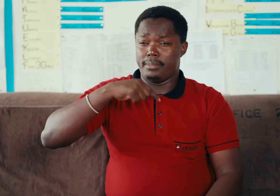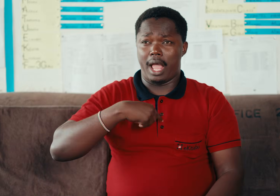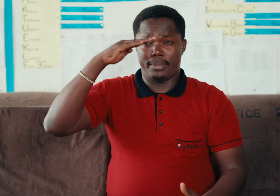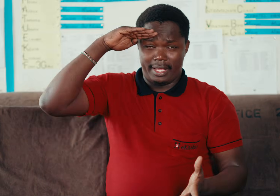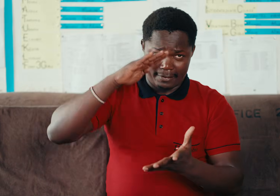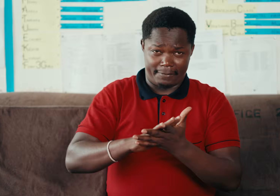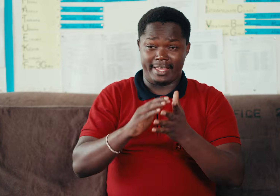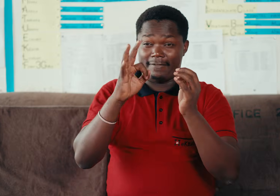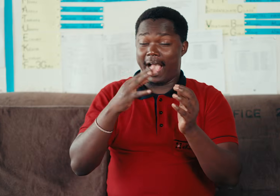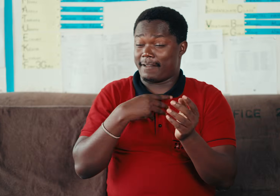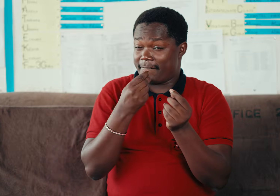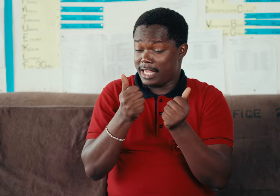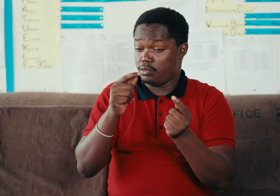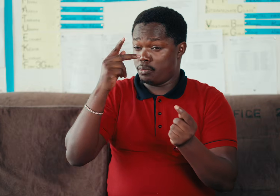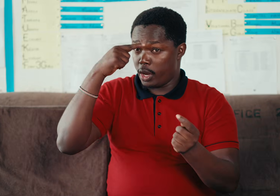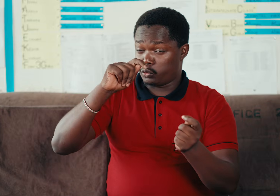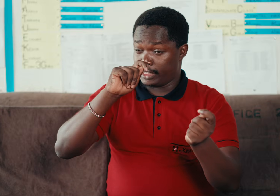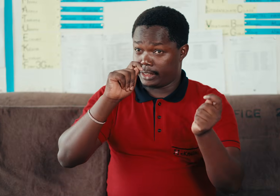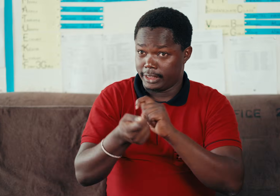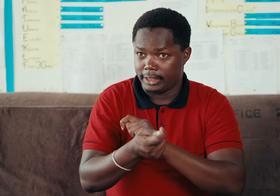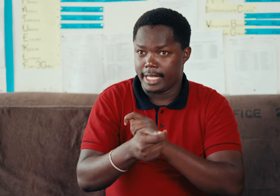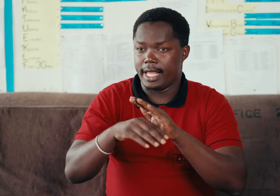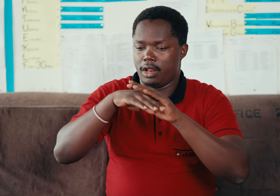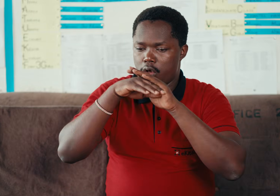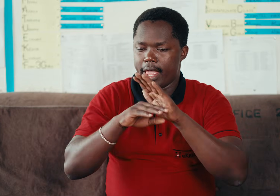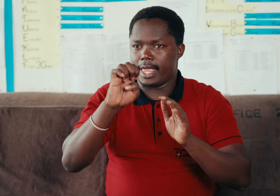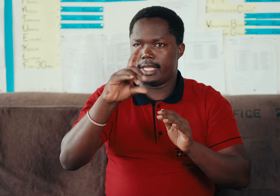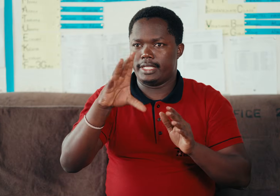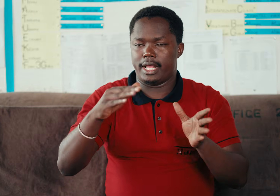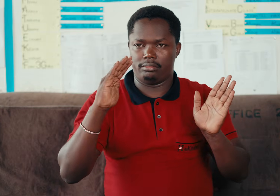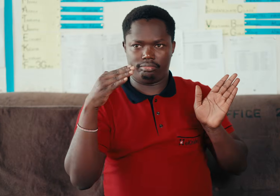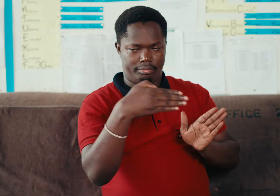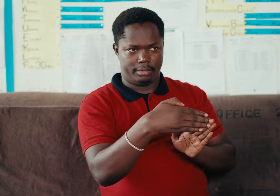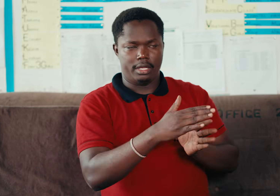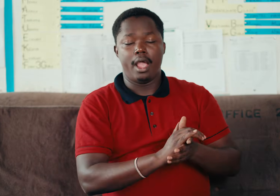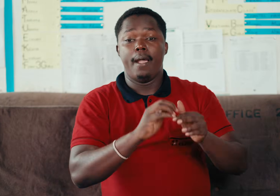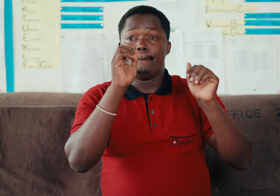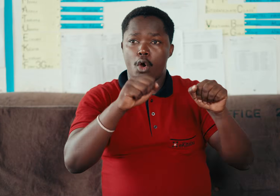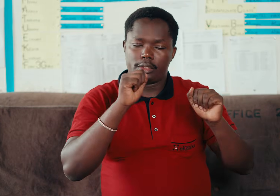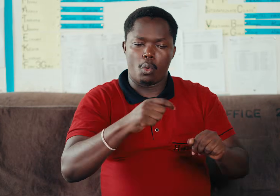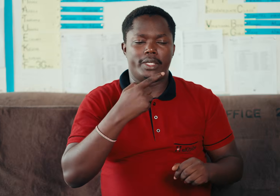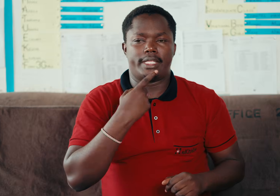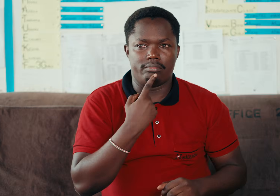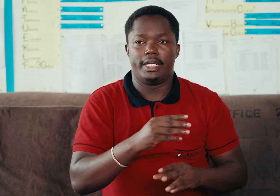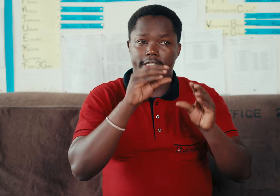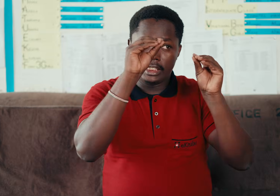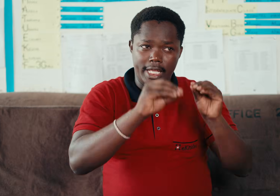thing, for me, I believe if we have a few policy change, it will, we can say